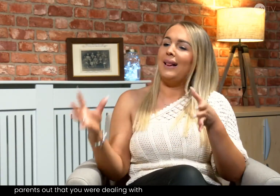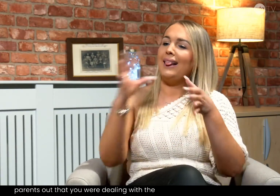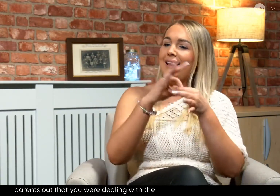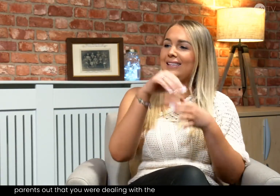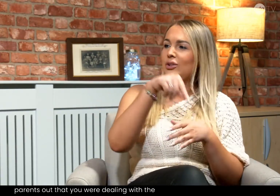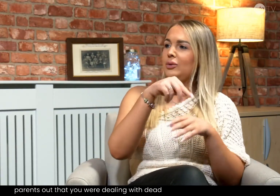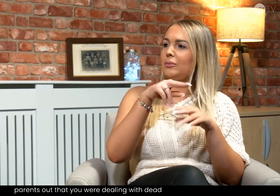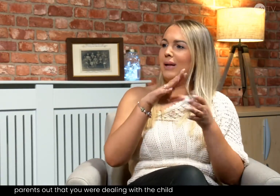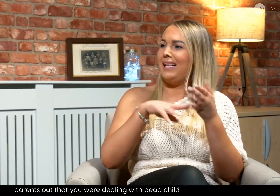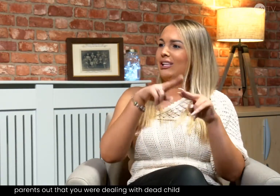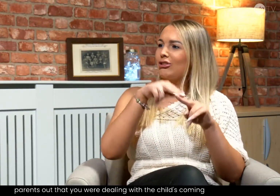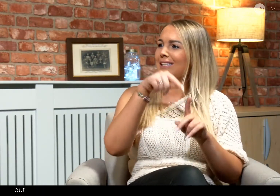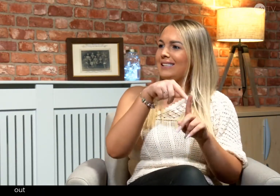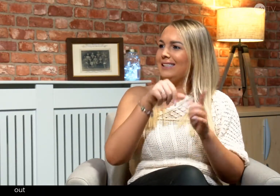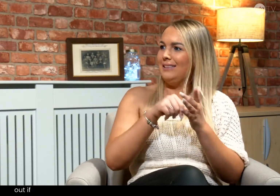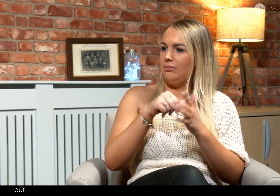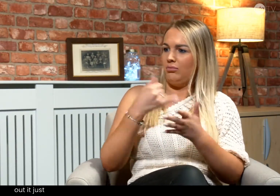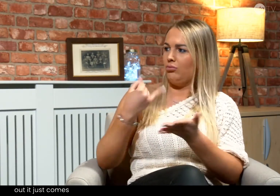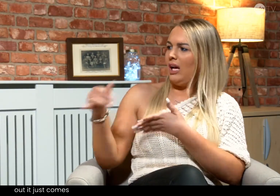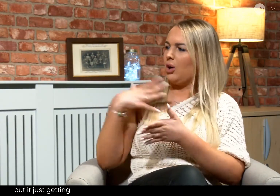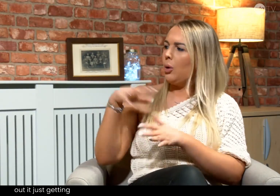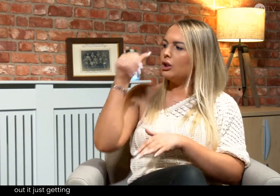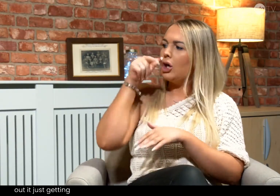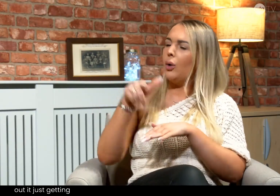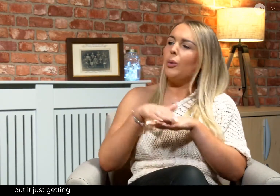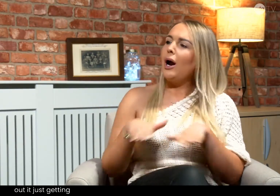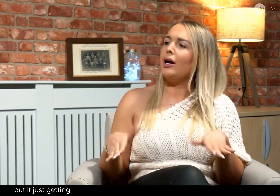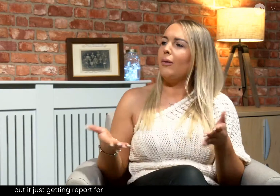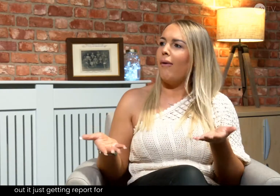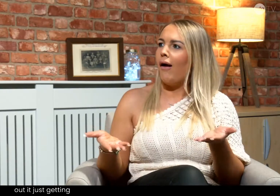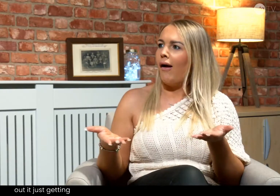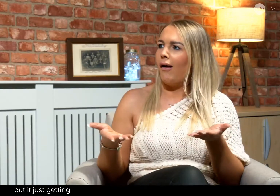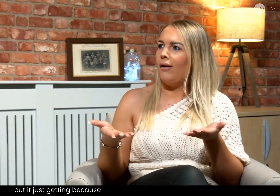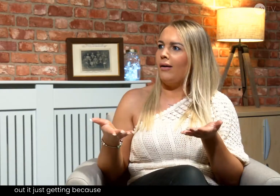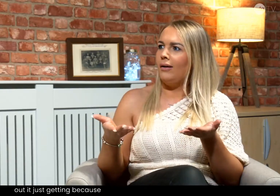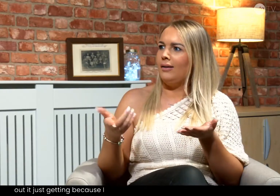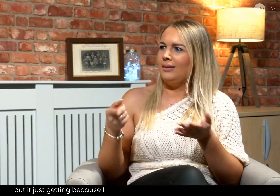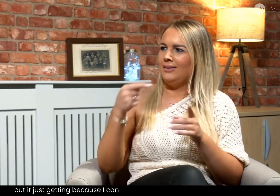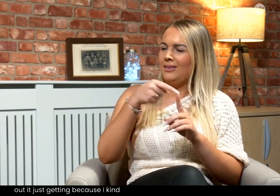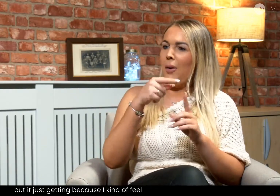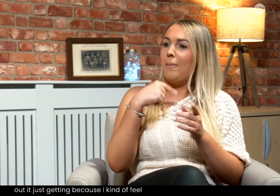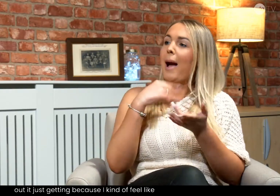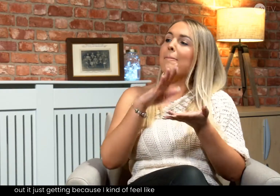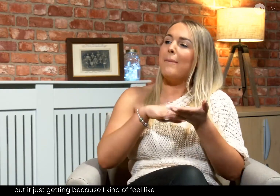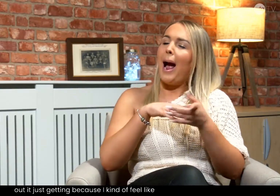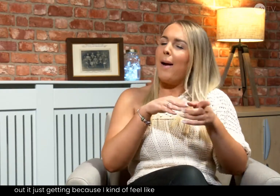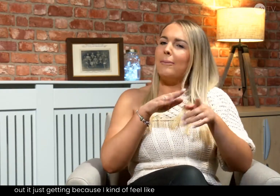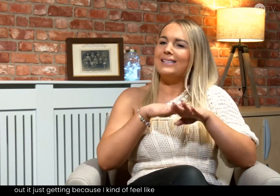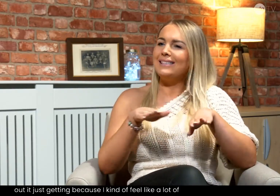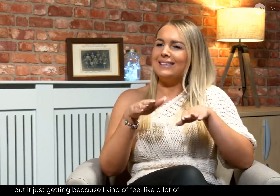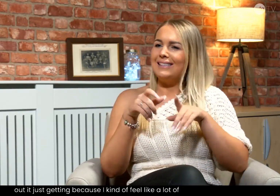it's difficult to get the support from people because a lot of people feel rejected by their